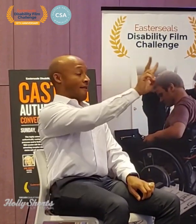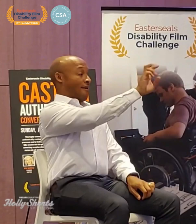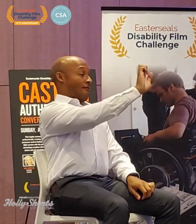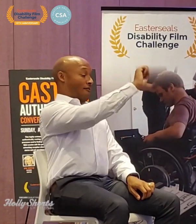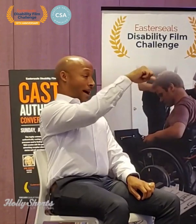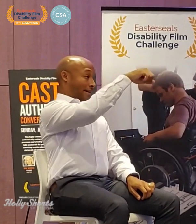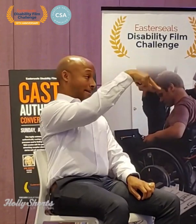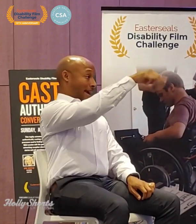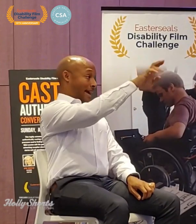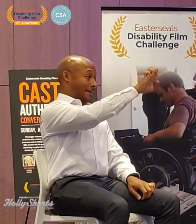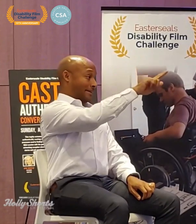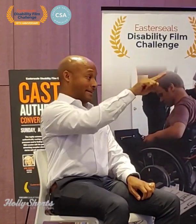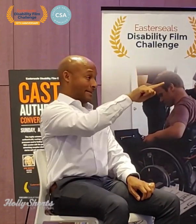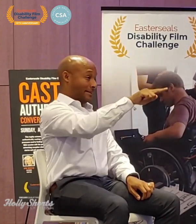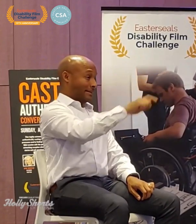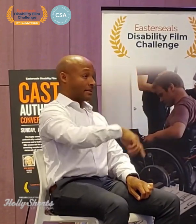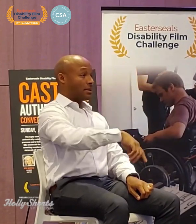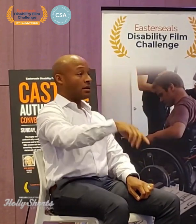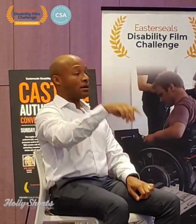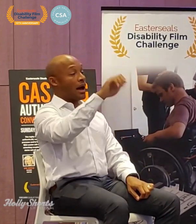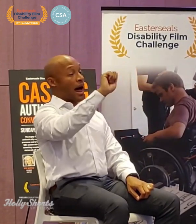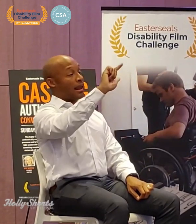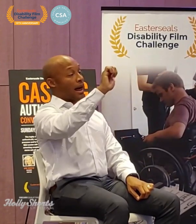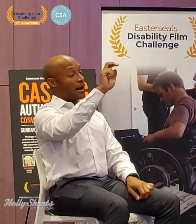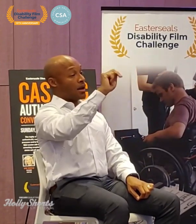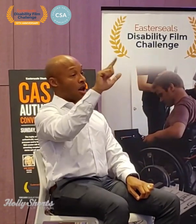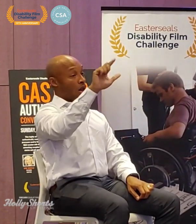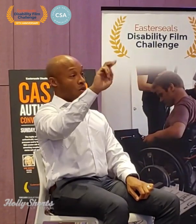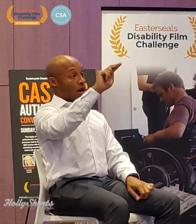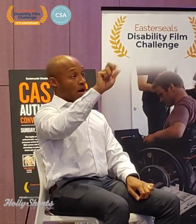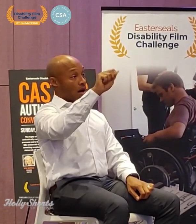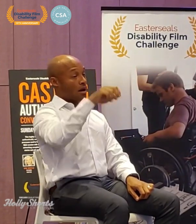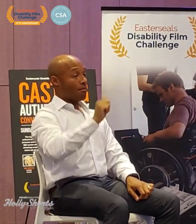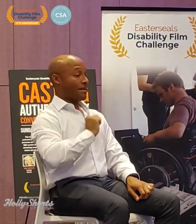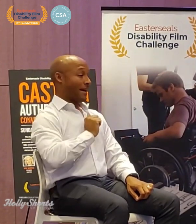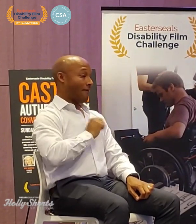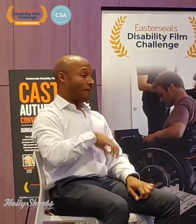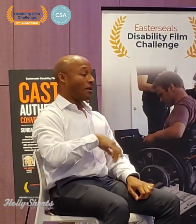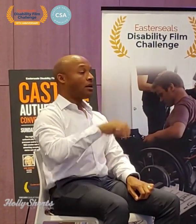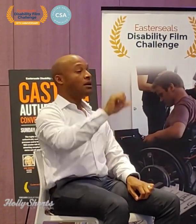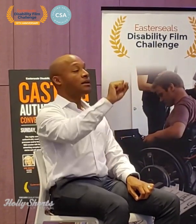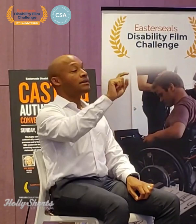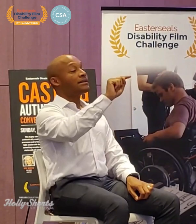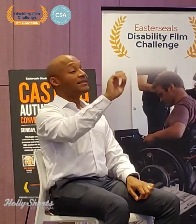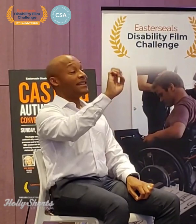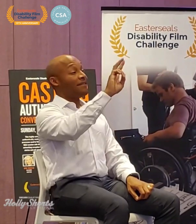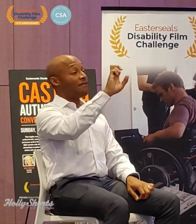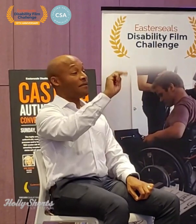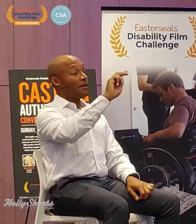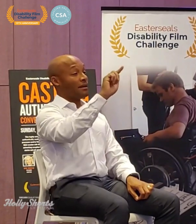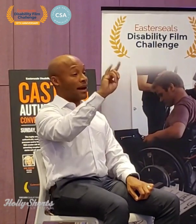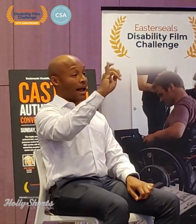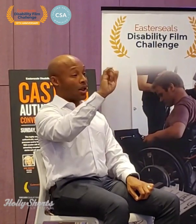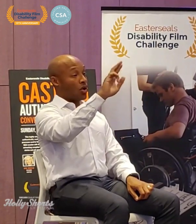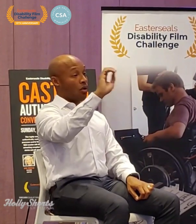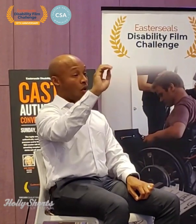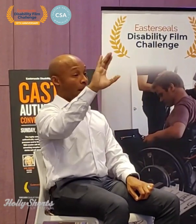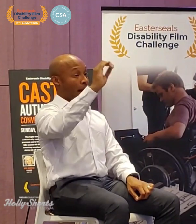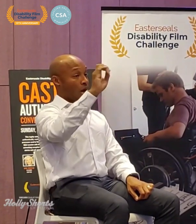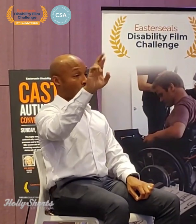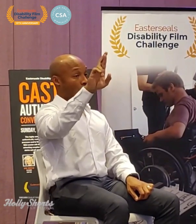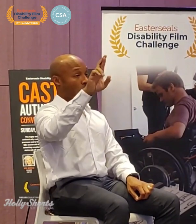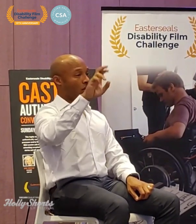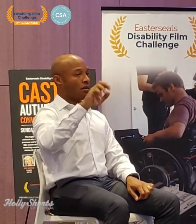myself, Stephen Tyler O'Connor. We're always like, how do we do this? How do we educate? But we need your help. We need you